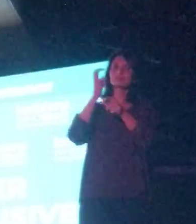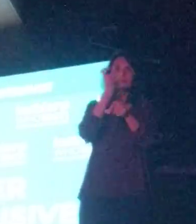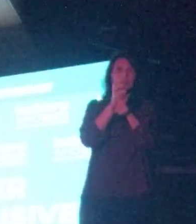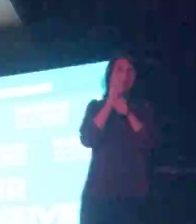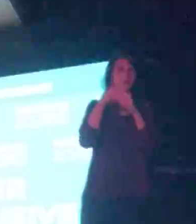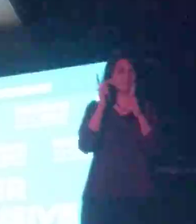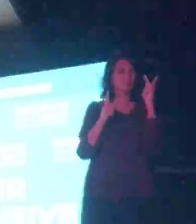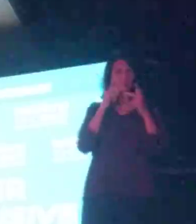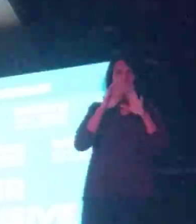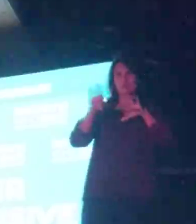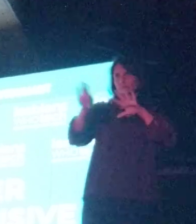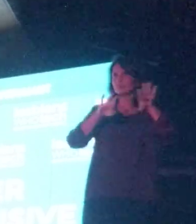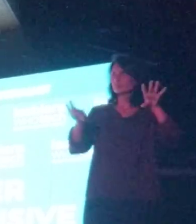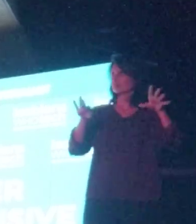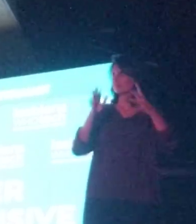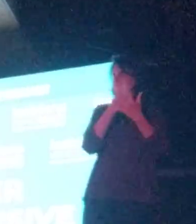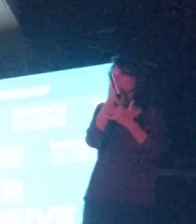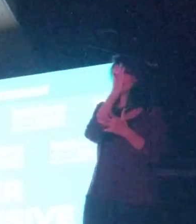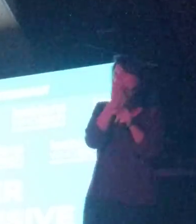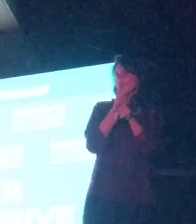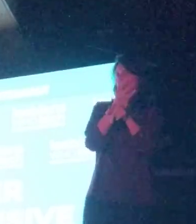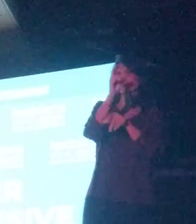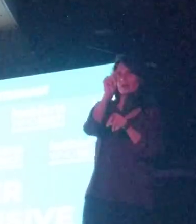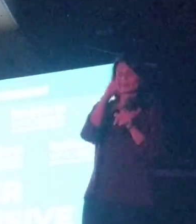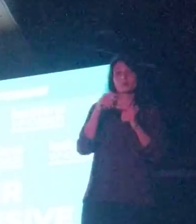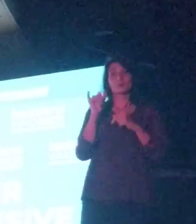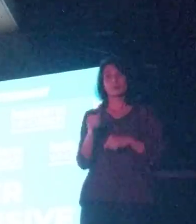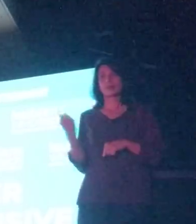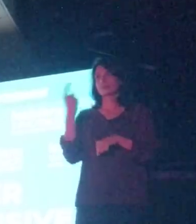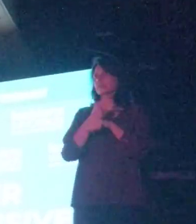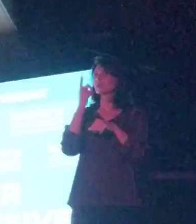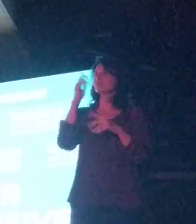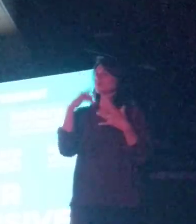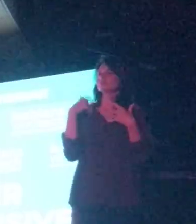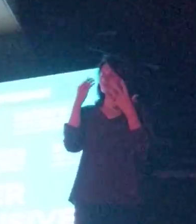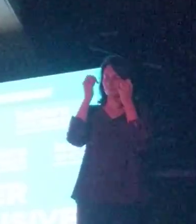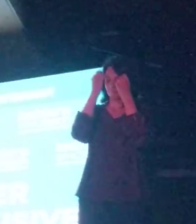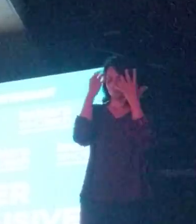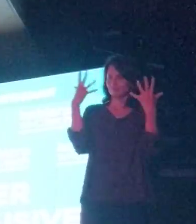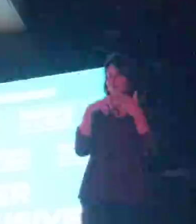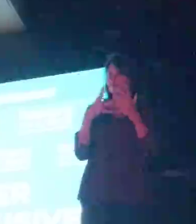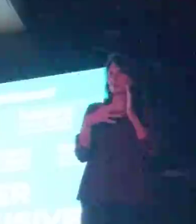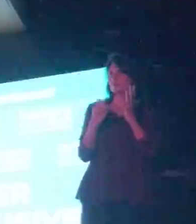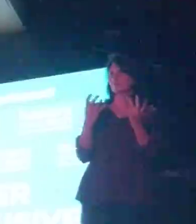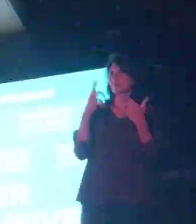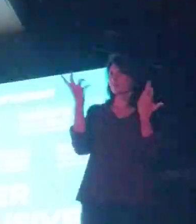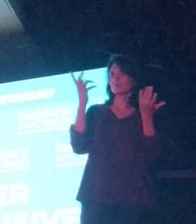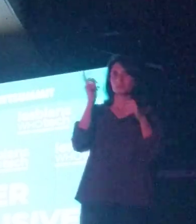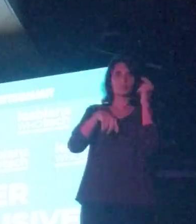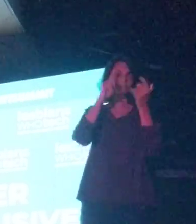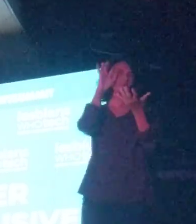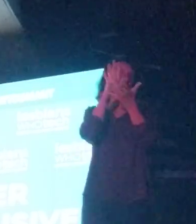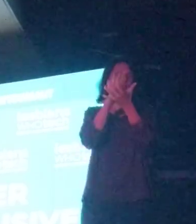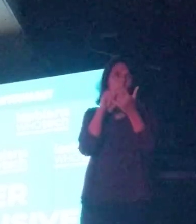it out. So that day was just a headbanger. You just couldn't believe what was happening, and that you couldn't get